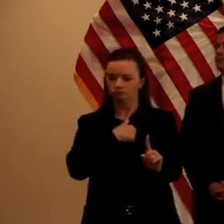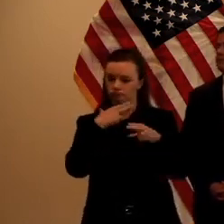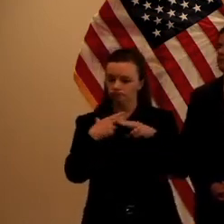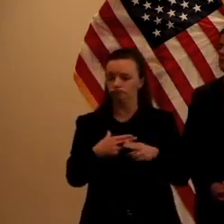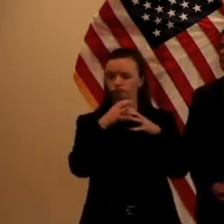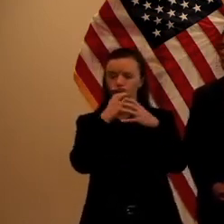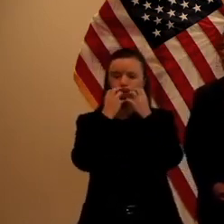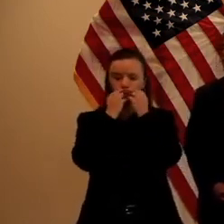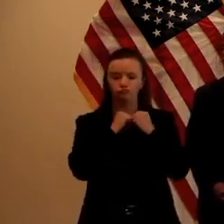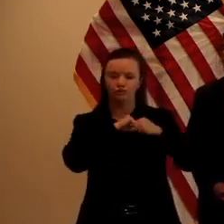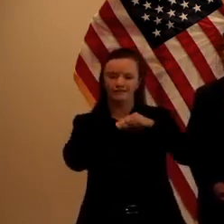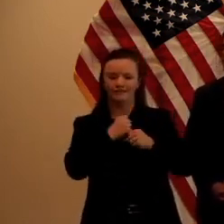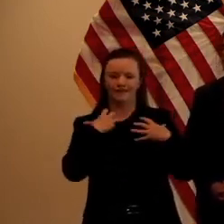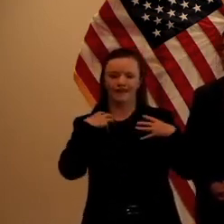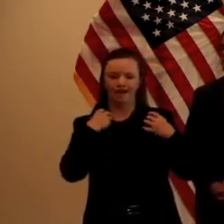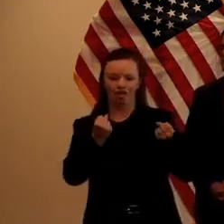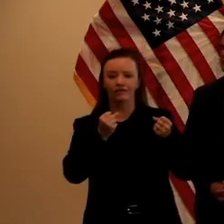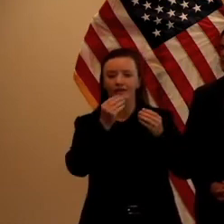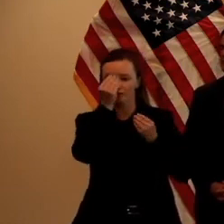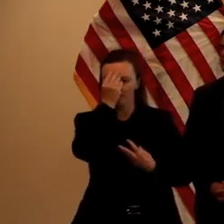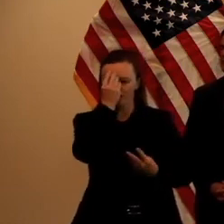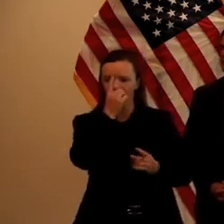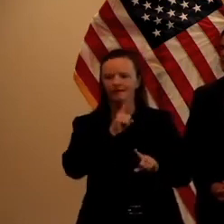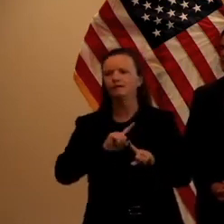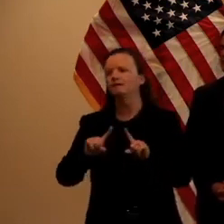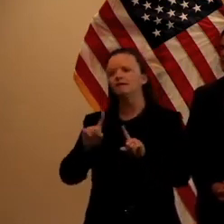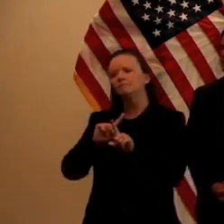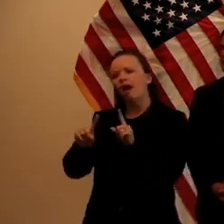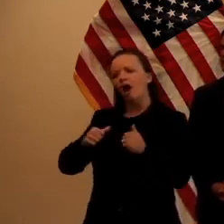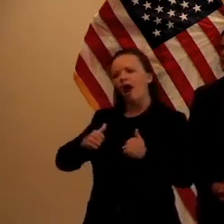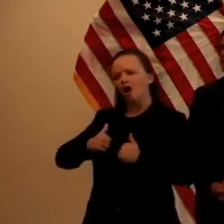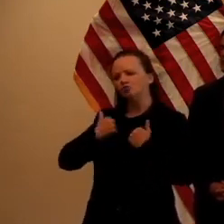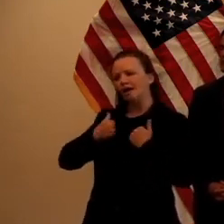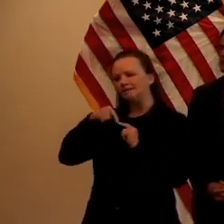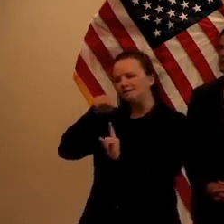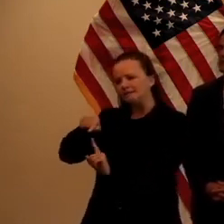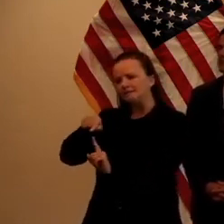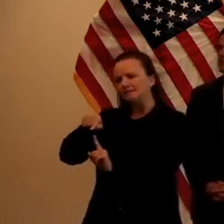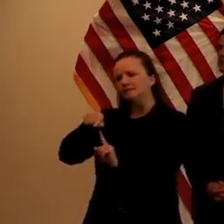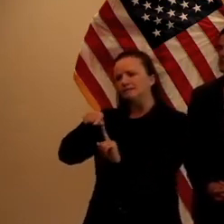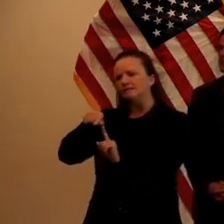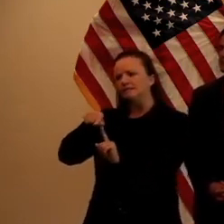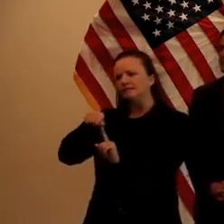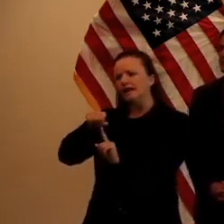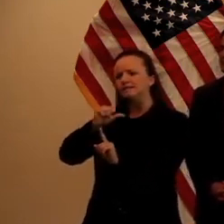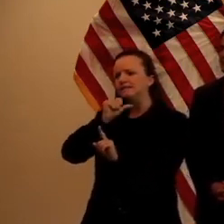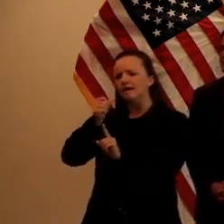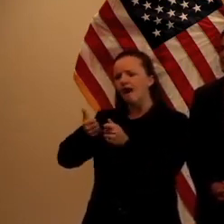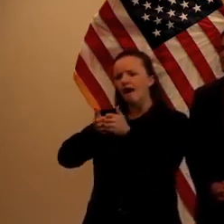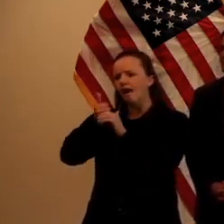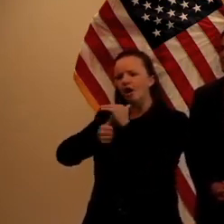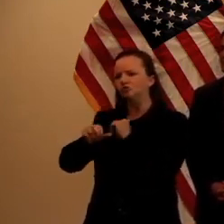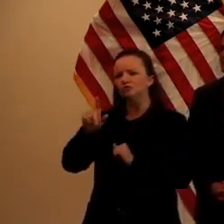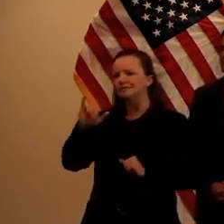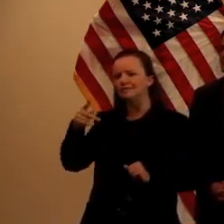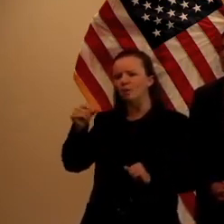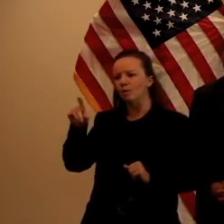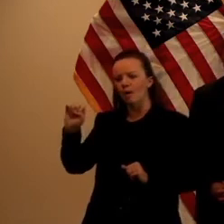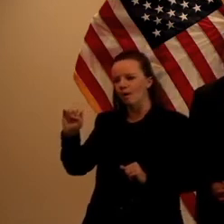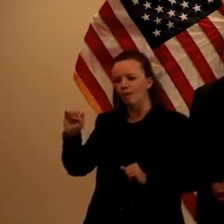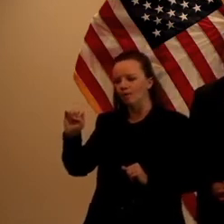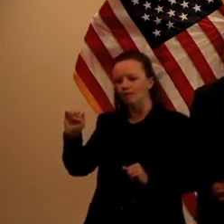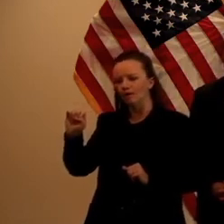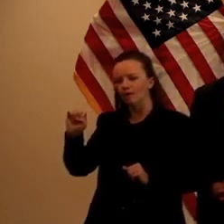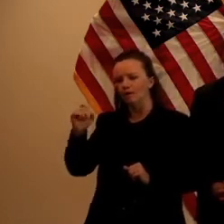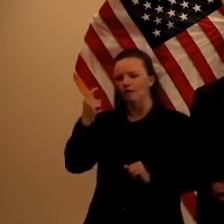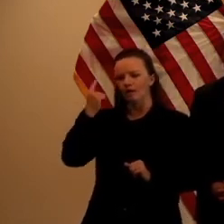But the address is of a multiple, it's not by the order of zip codes, it's the order